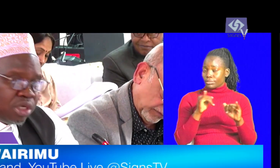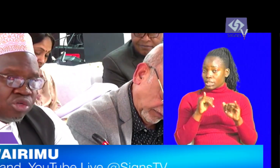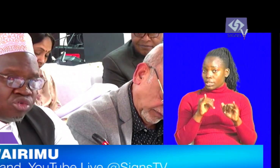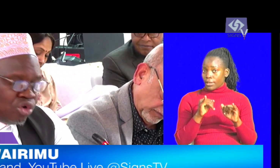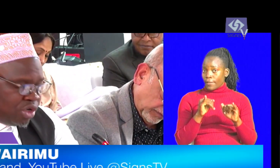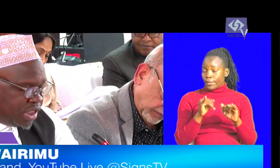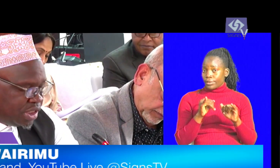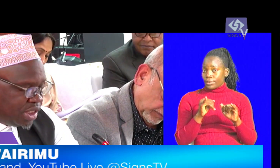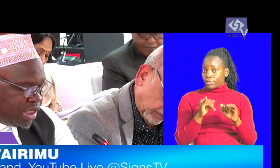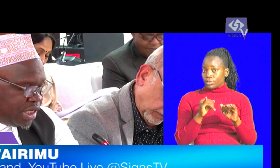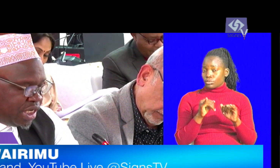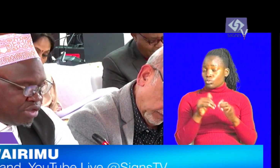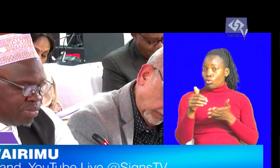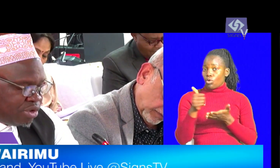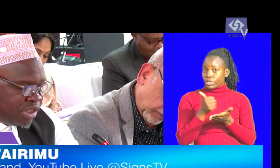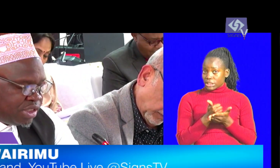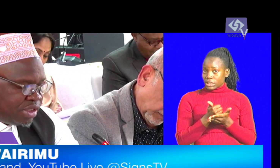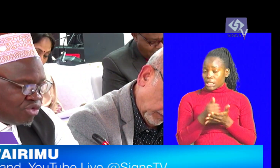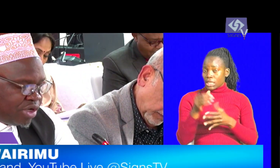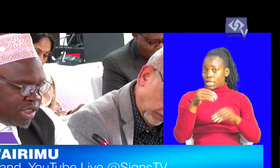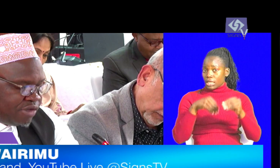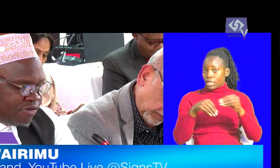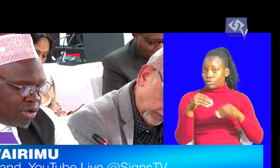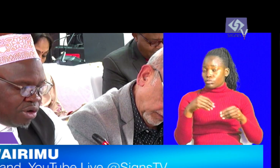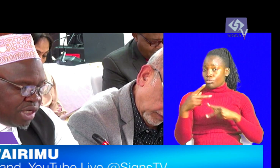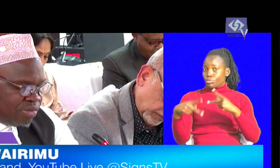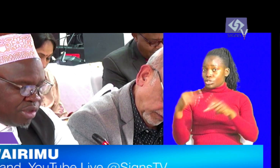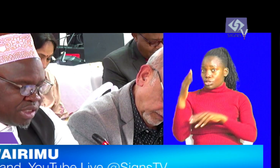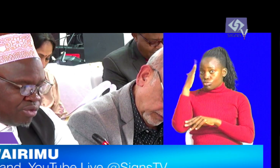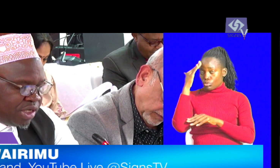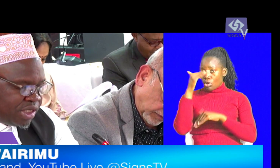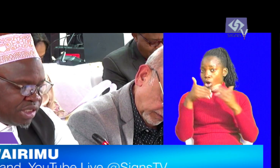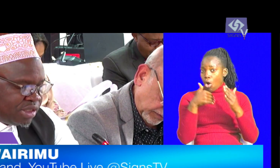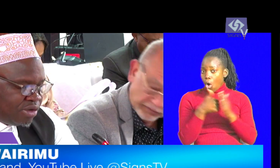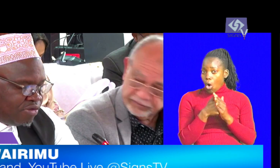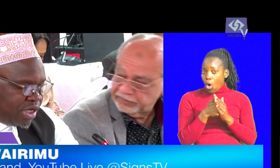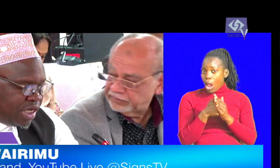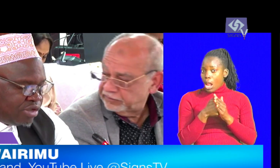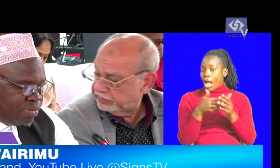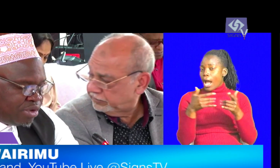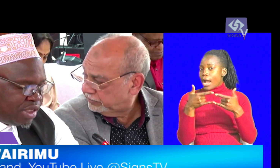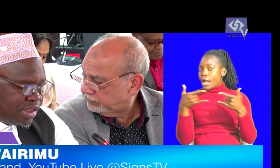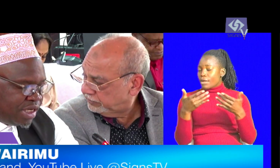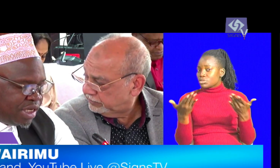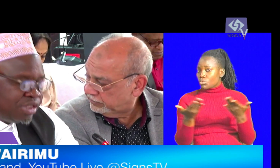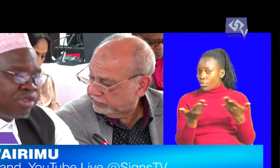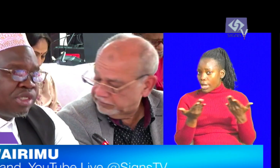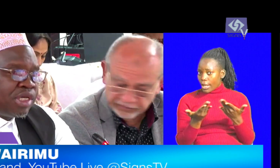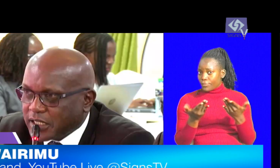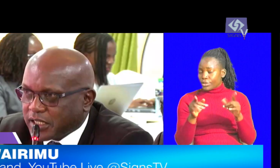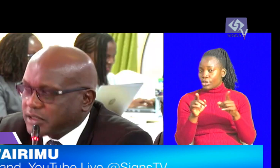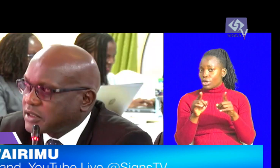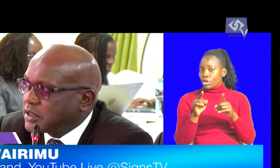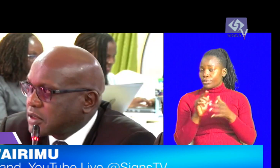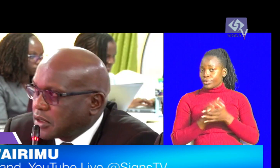to audit the electoral process, to identify all the loopholes and weaknesses of the electoral process and elections. Interests